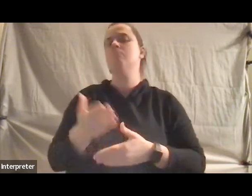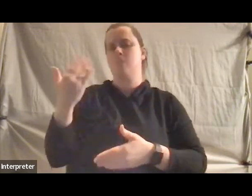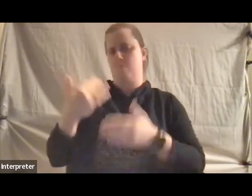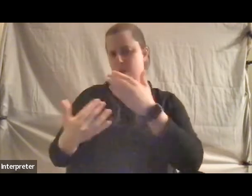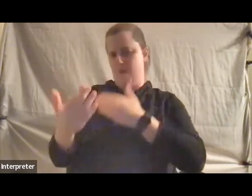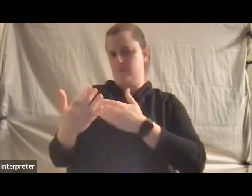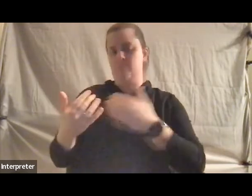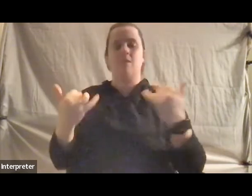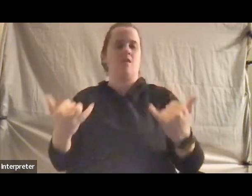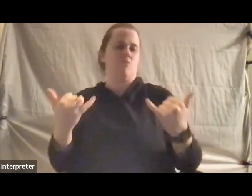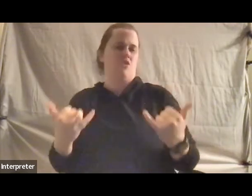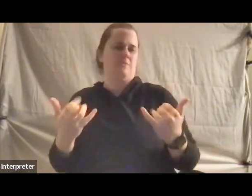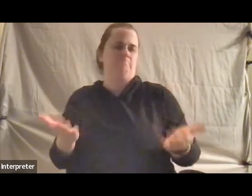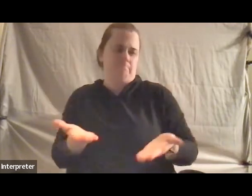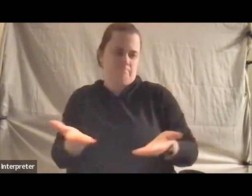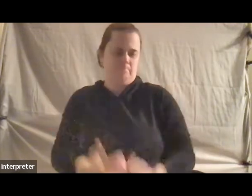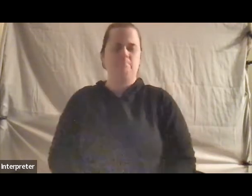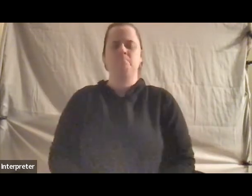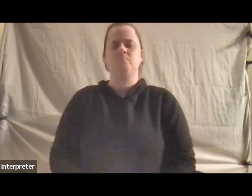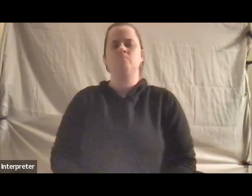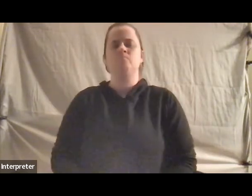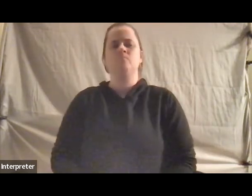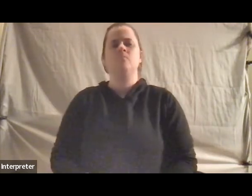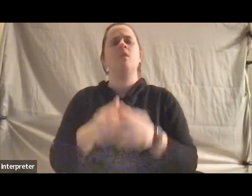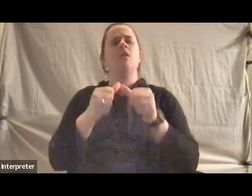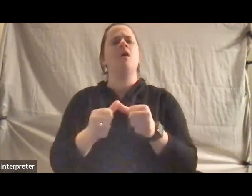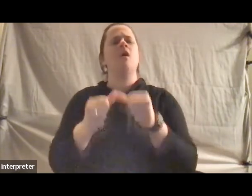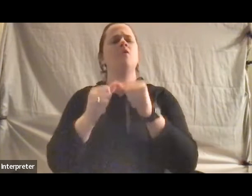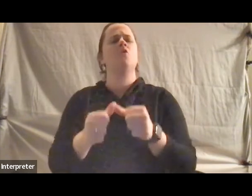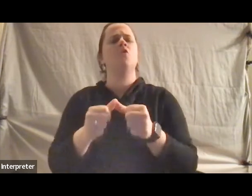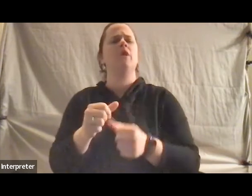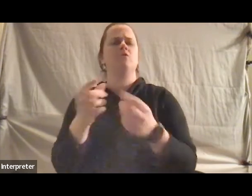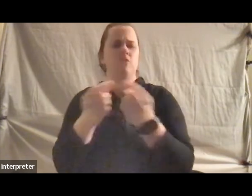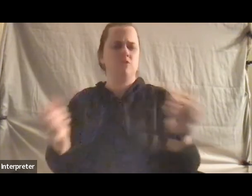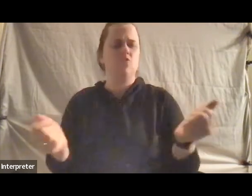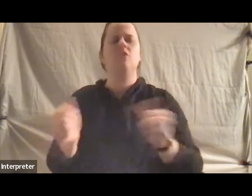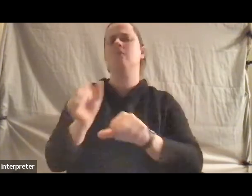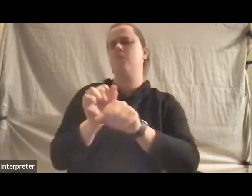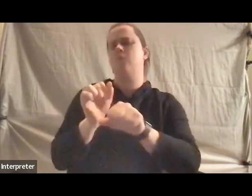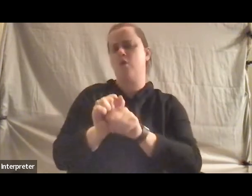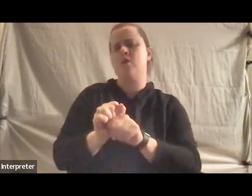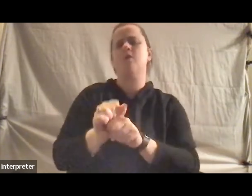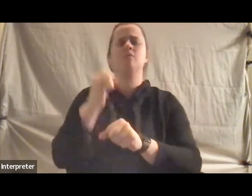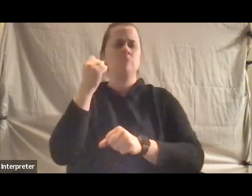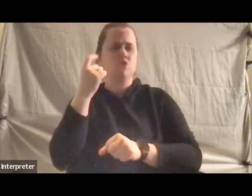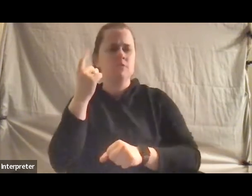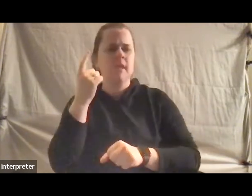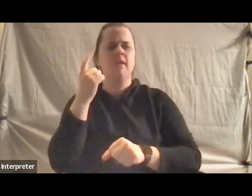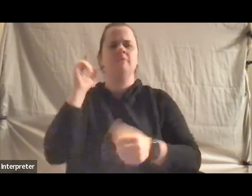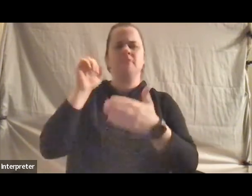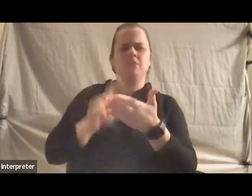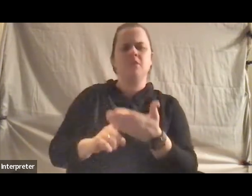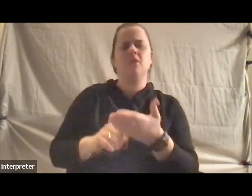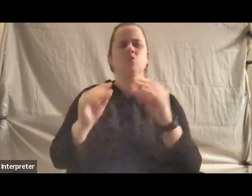and the present. Through this ongoing restorative work of understanding, acknowledging, and repairing